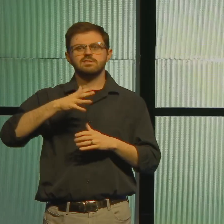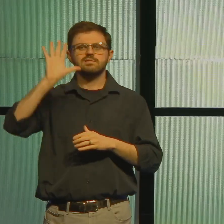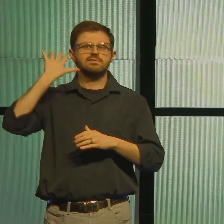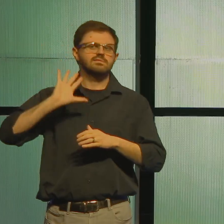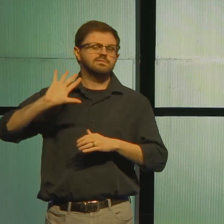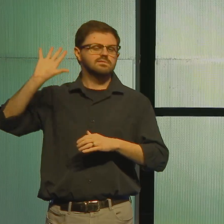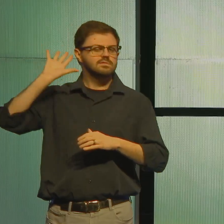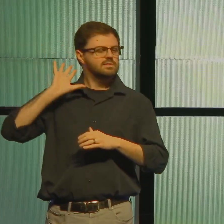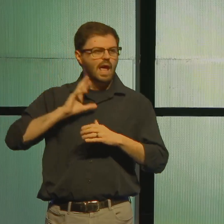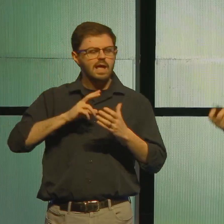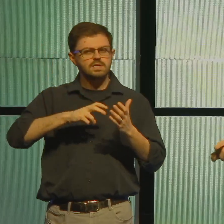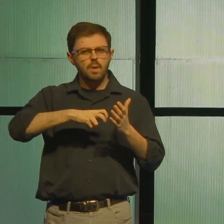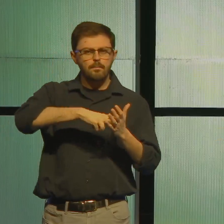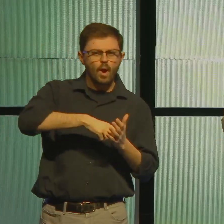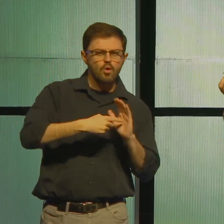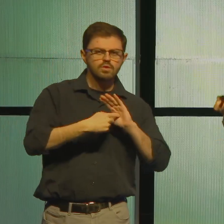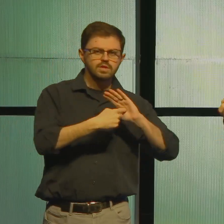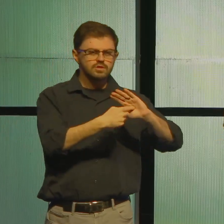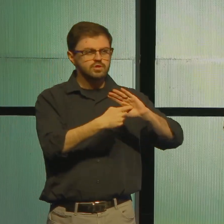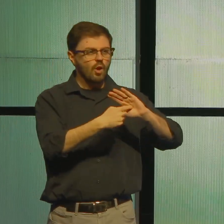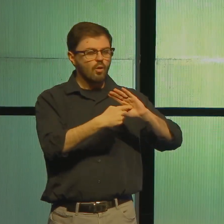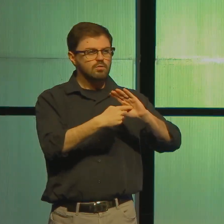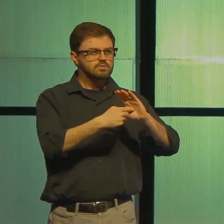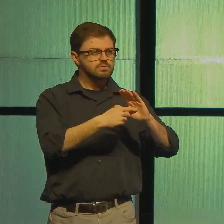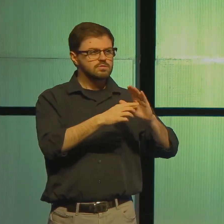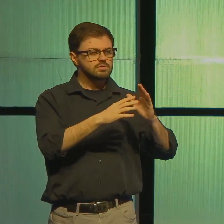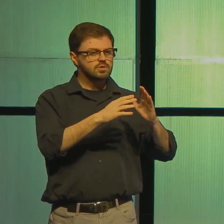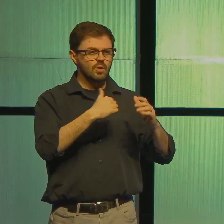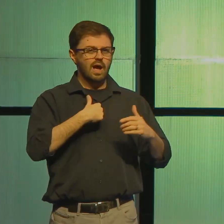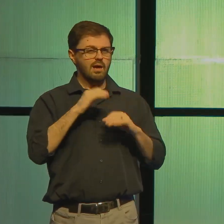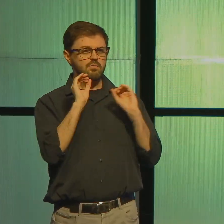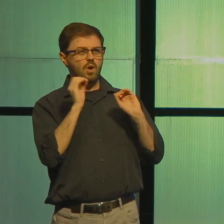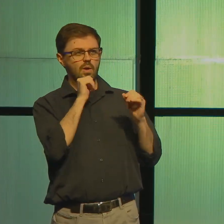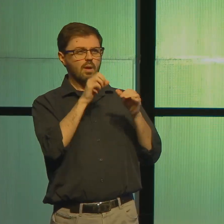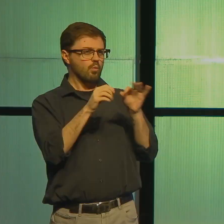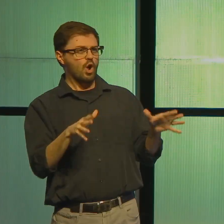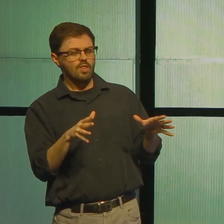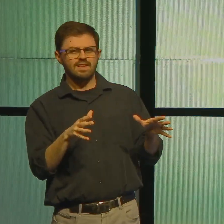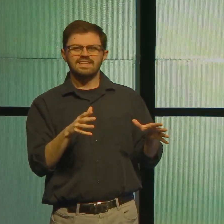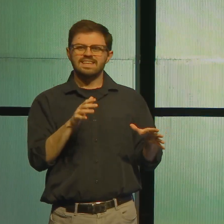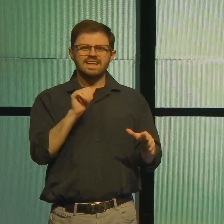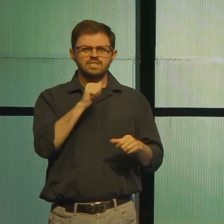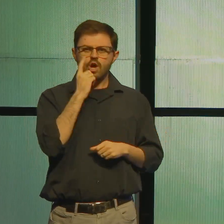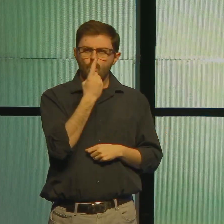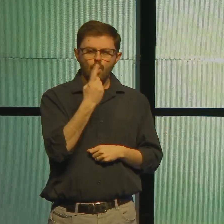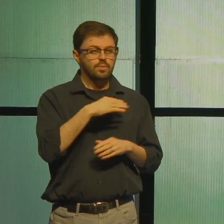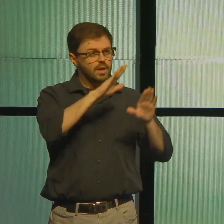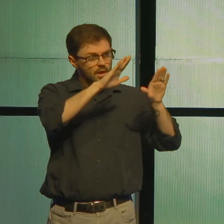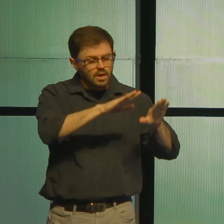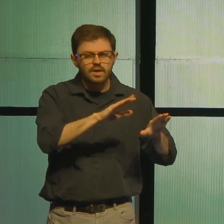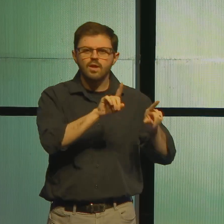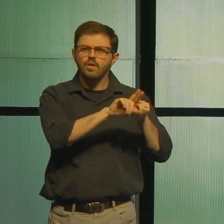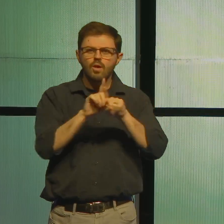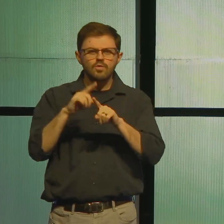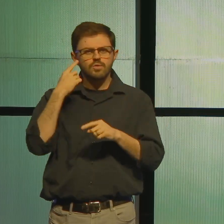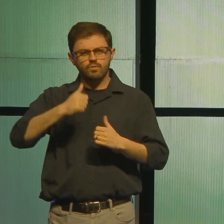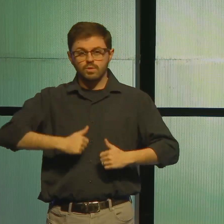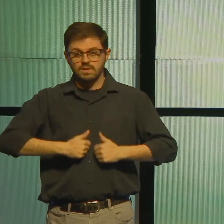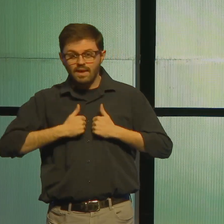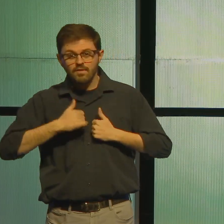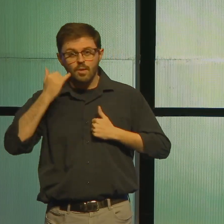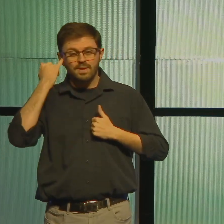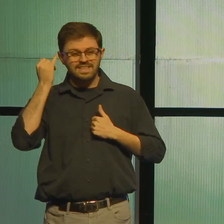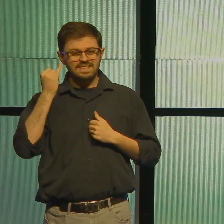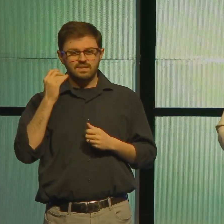I'm no one. It's not just reverence, it's survival. Because in this world, right, if you wanted to survive and stay alive in the presence of